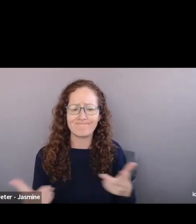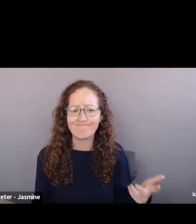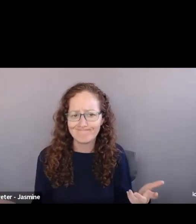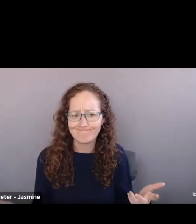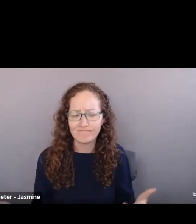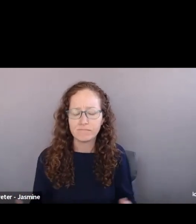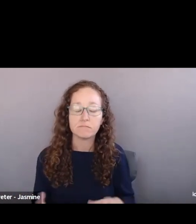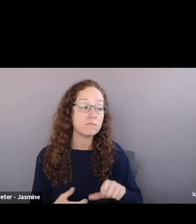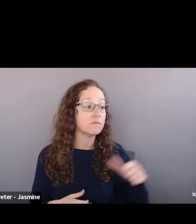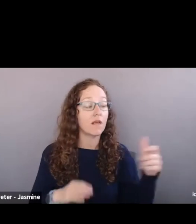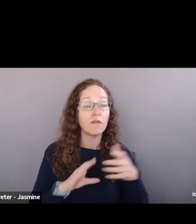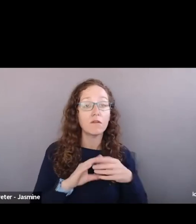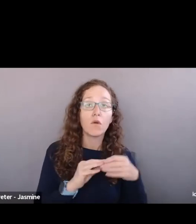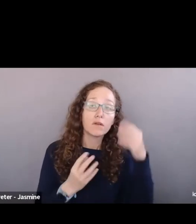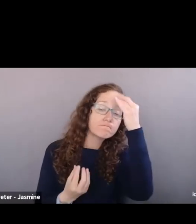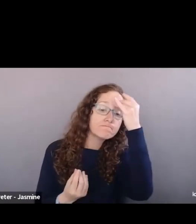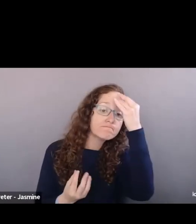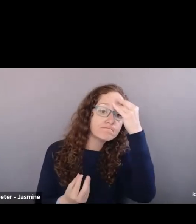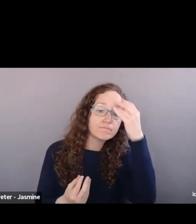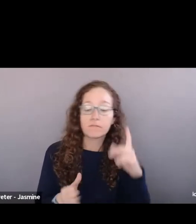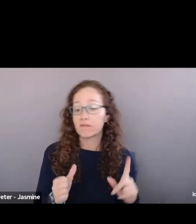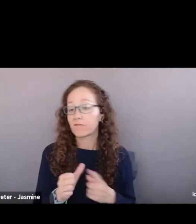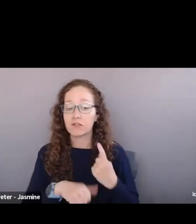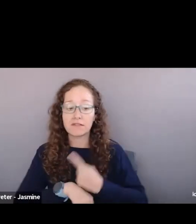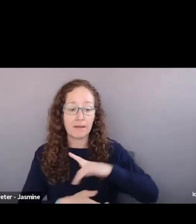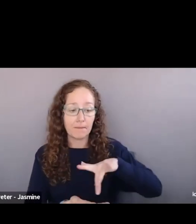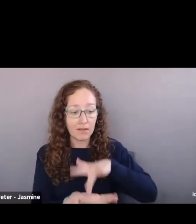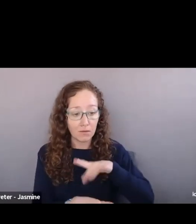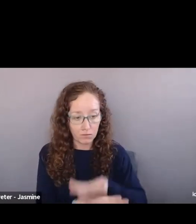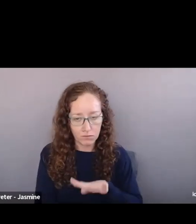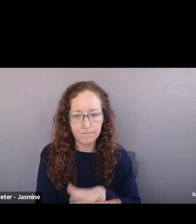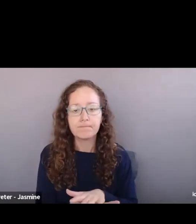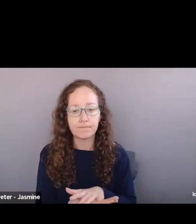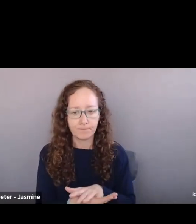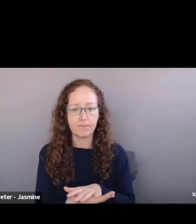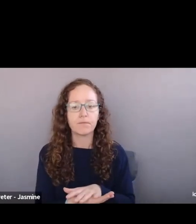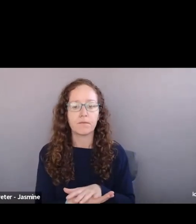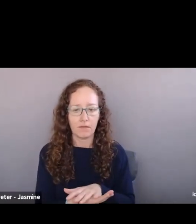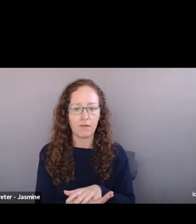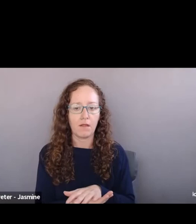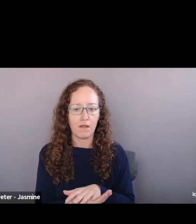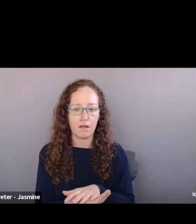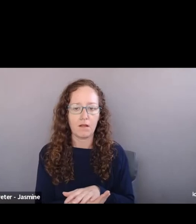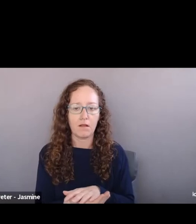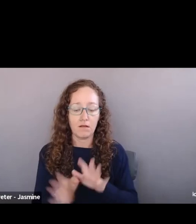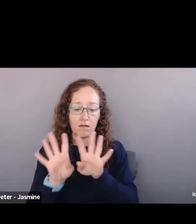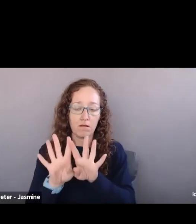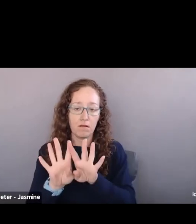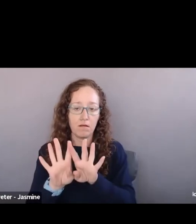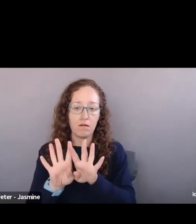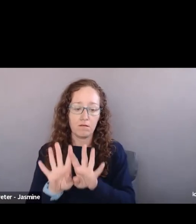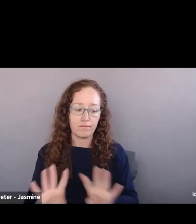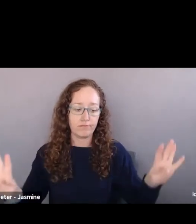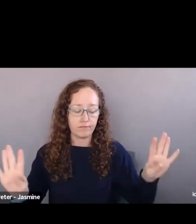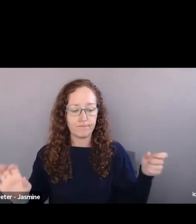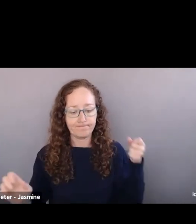Another story I thought about was the first day of middle school, and we were placed in a line for day one of our